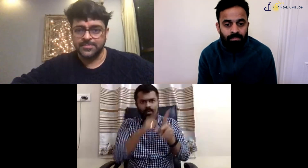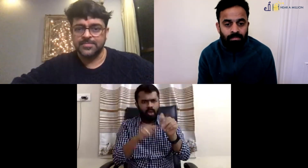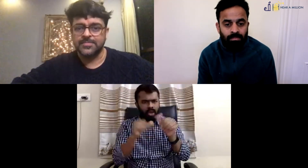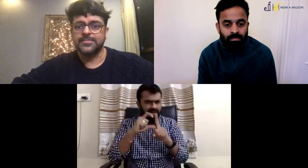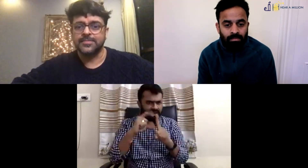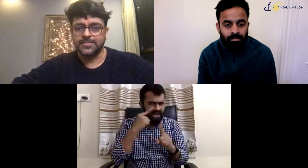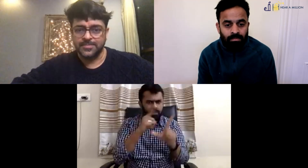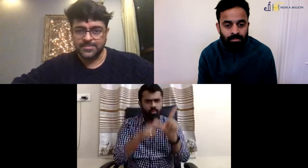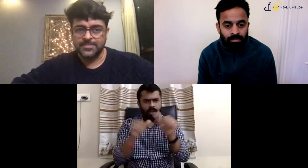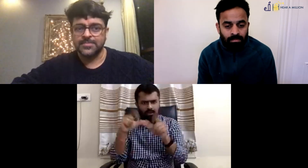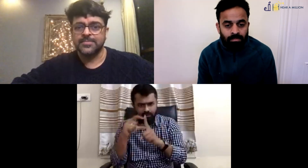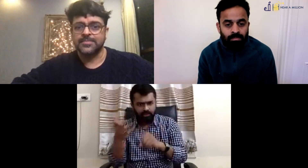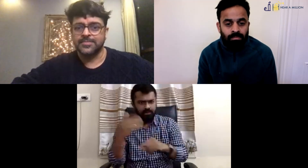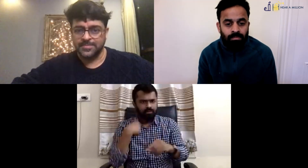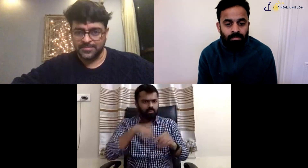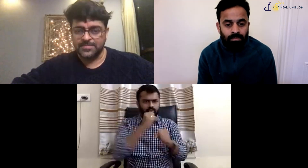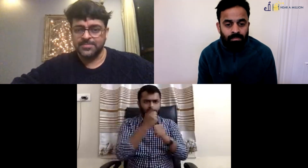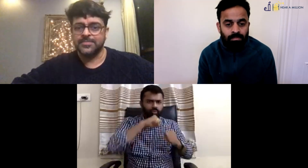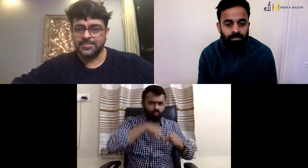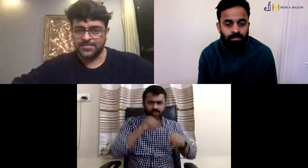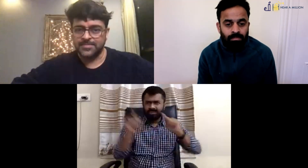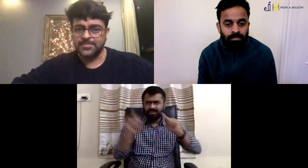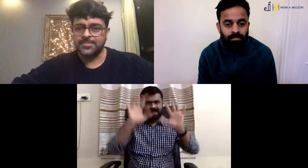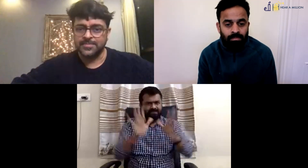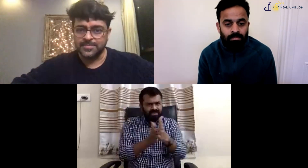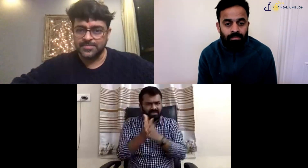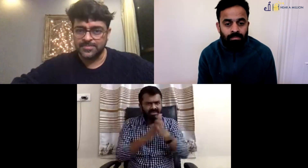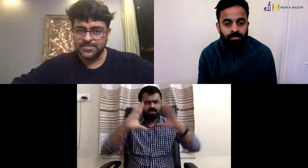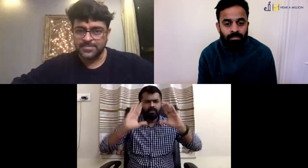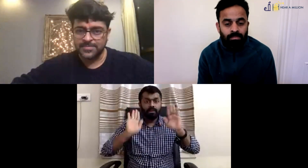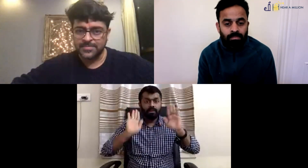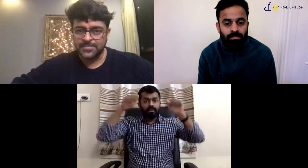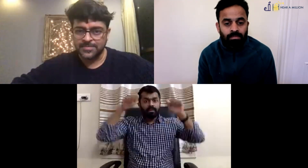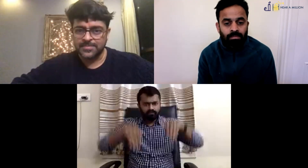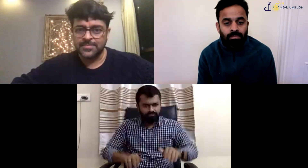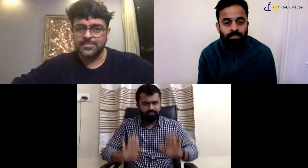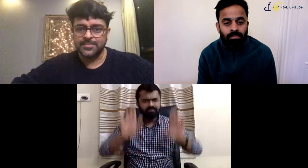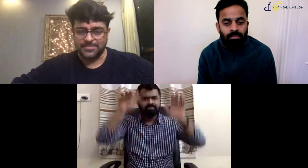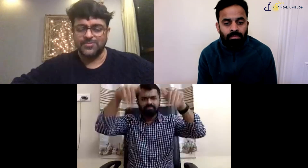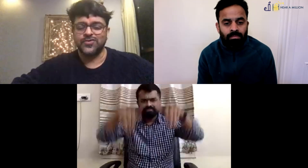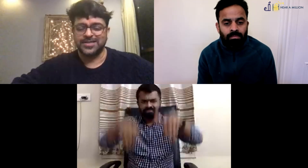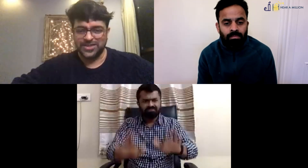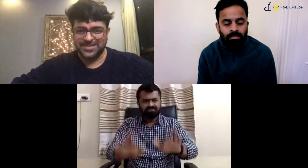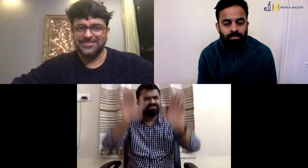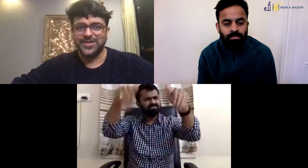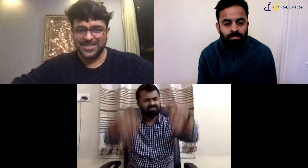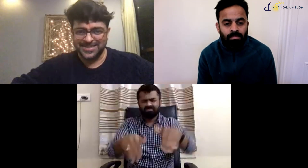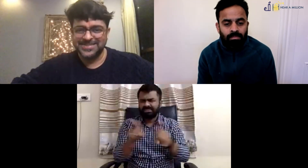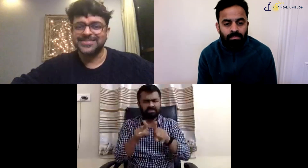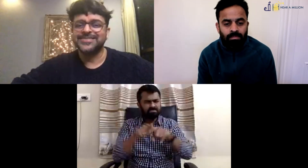young people they are more interested in Yagi in other organization, but it's